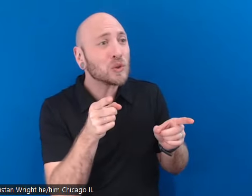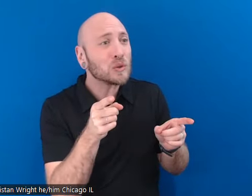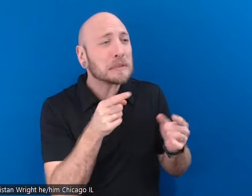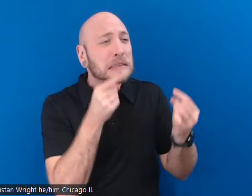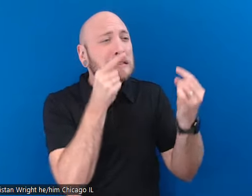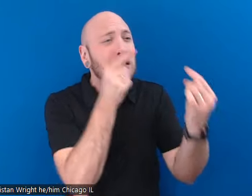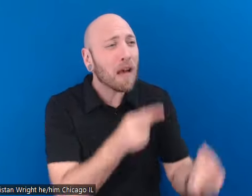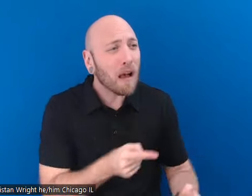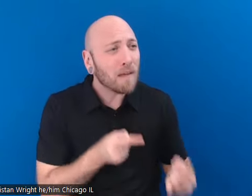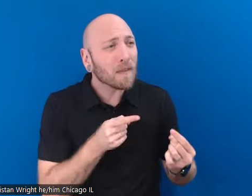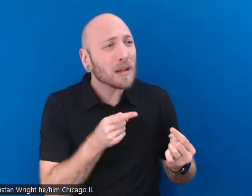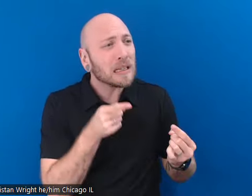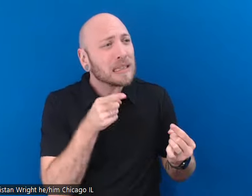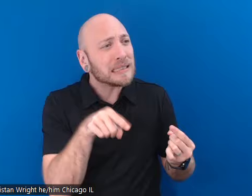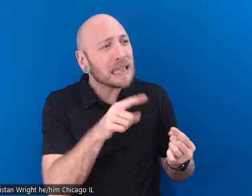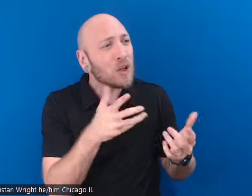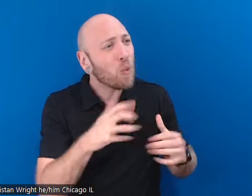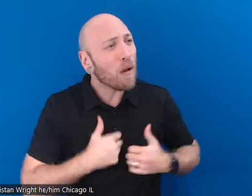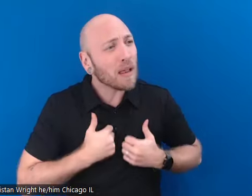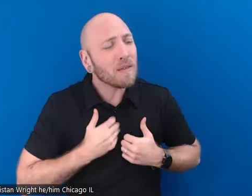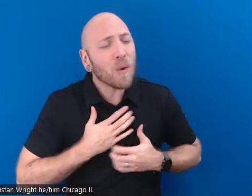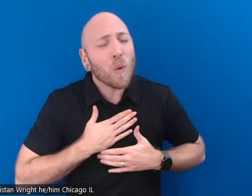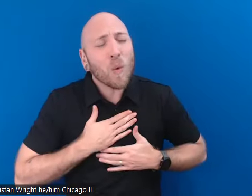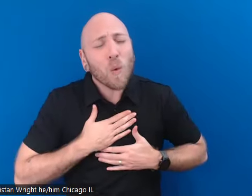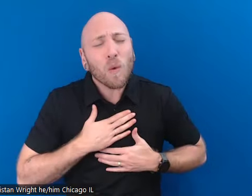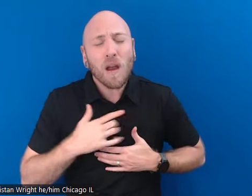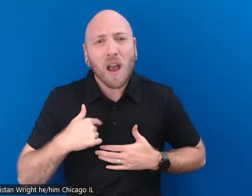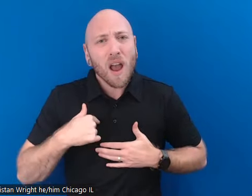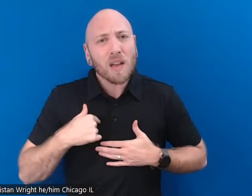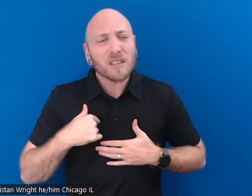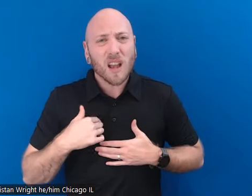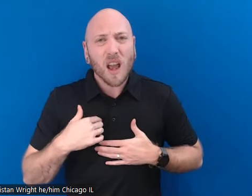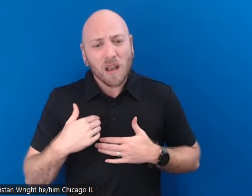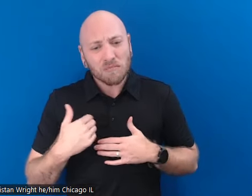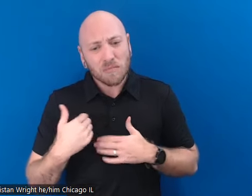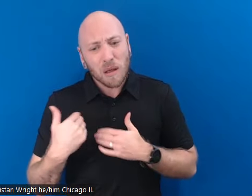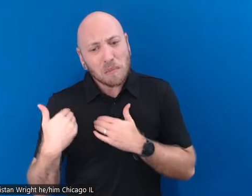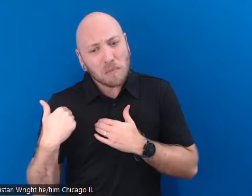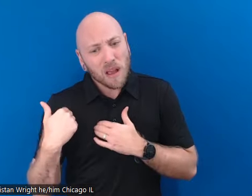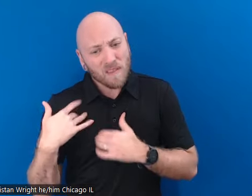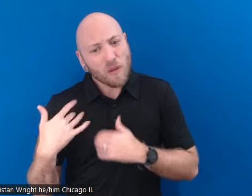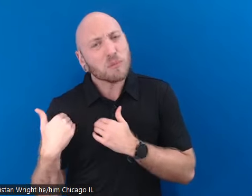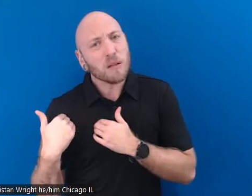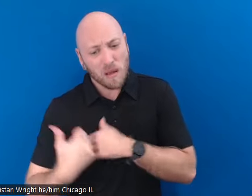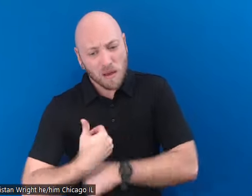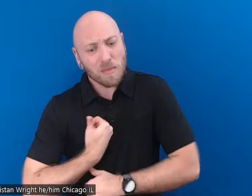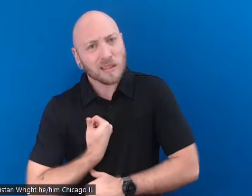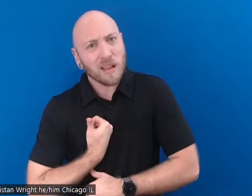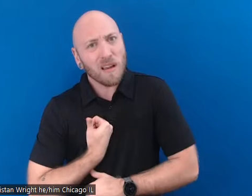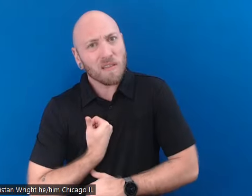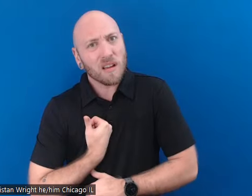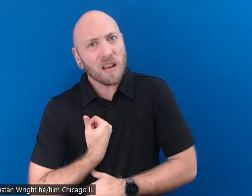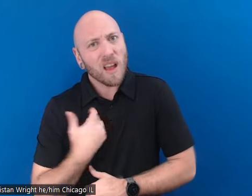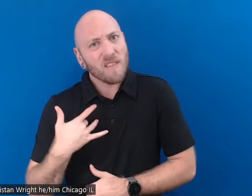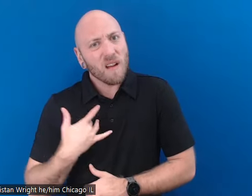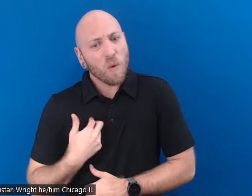as an alcoholic to take that personally. It's like something's wrong with me. I'm not good enough. And that's why these people don't want to like stick around for